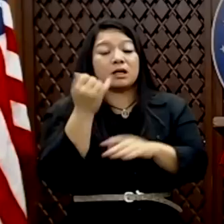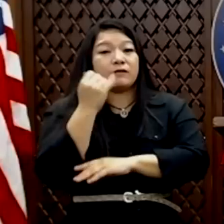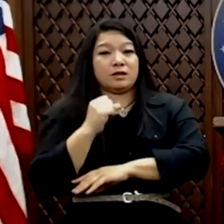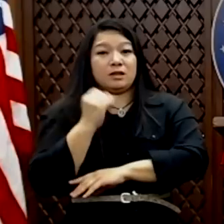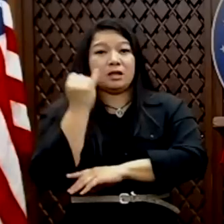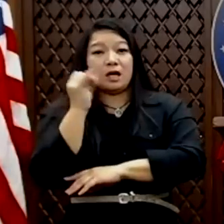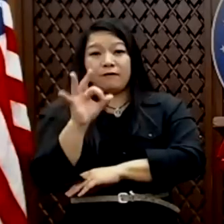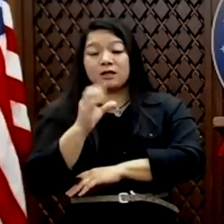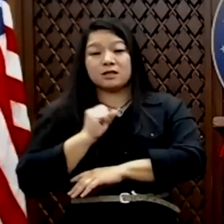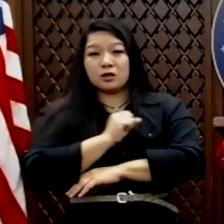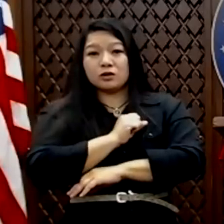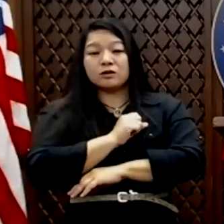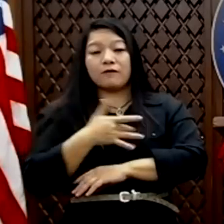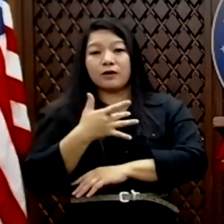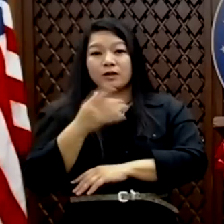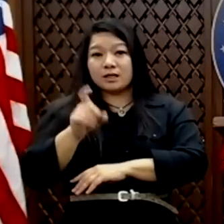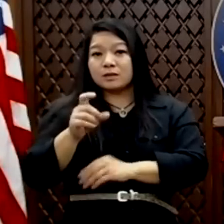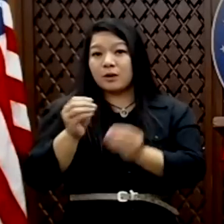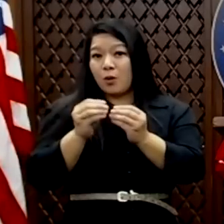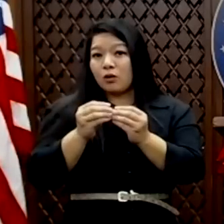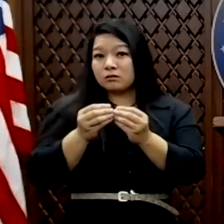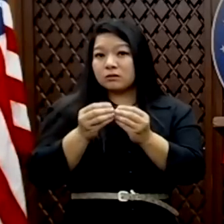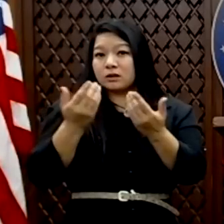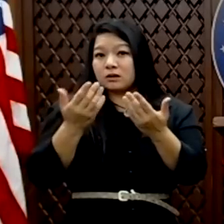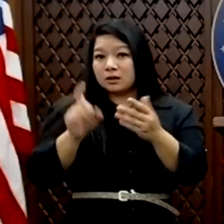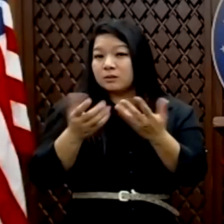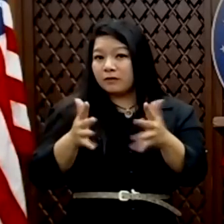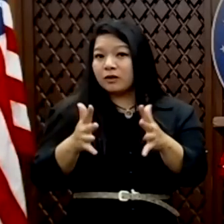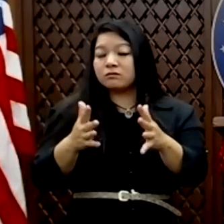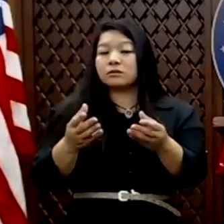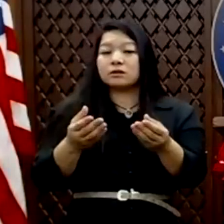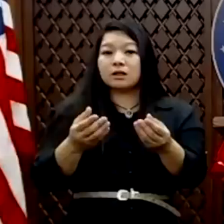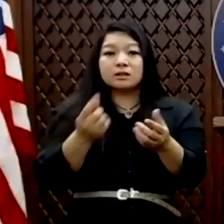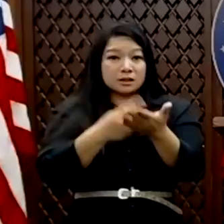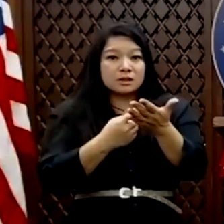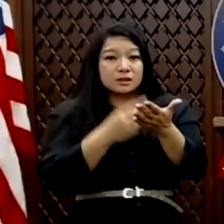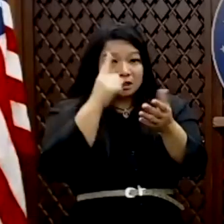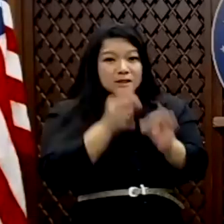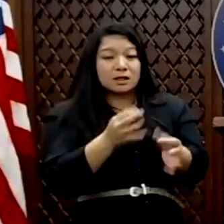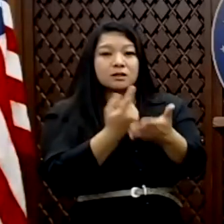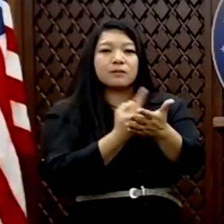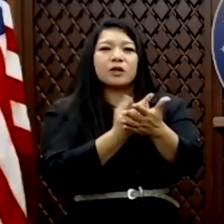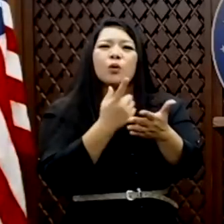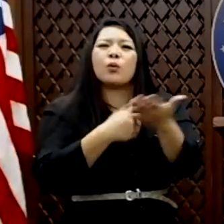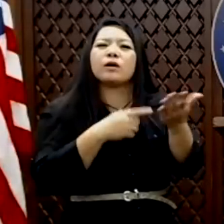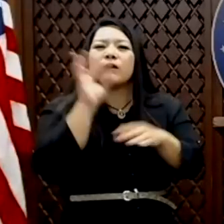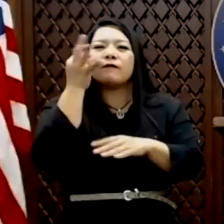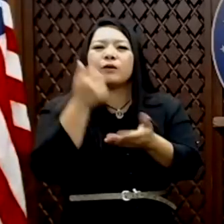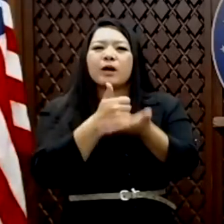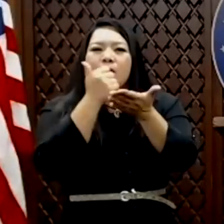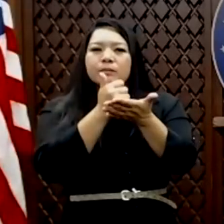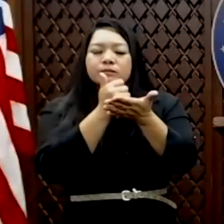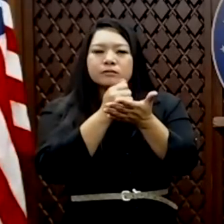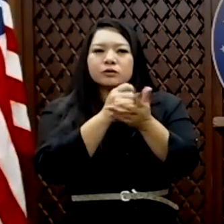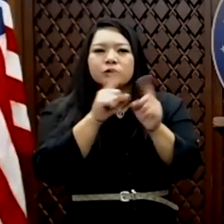that there's more that needs to be done, then let's come up with something after we realize what are all the federal help is going to